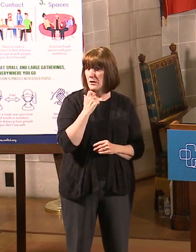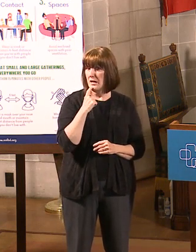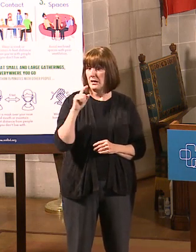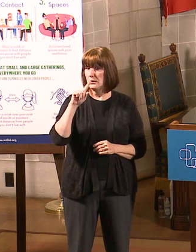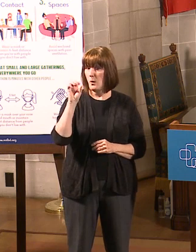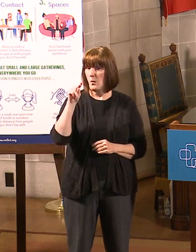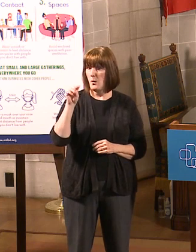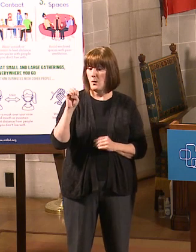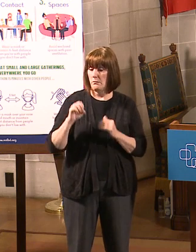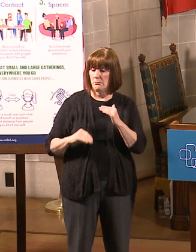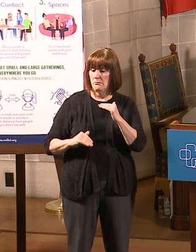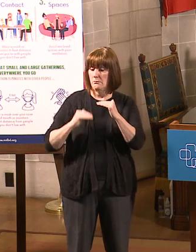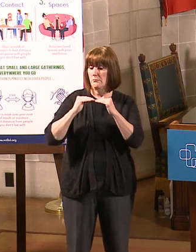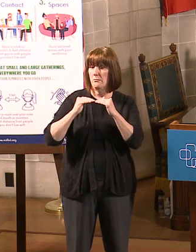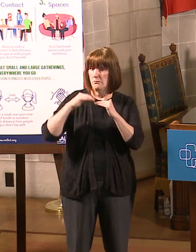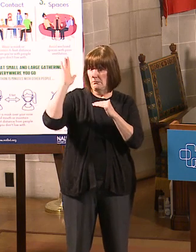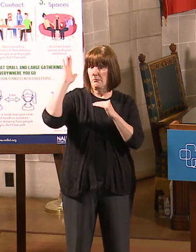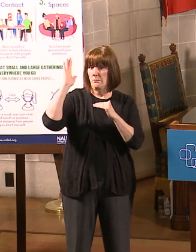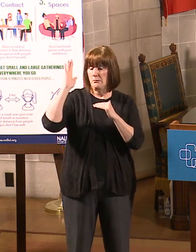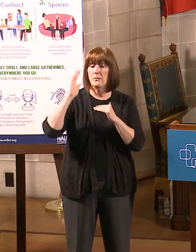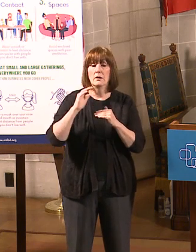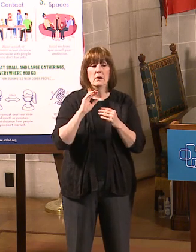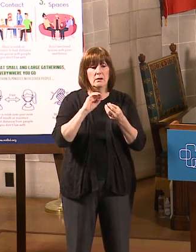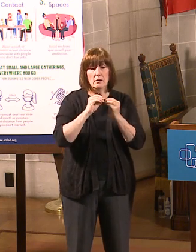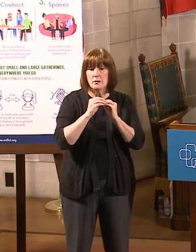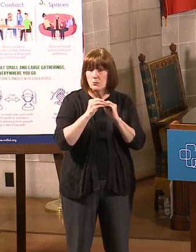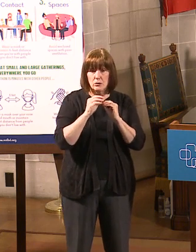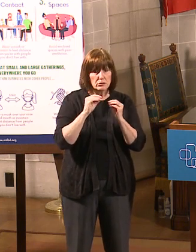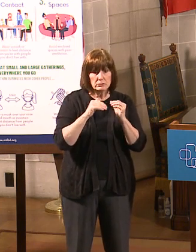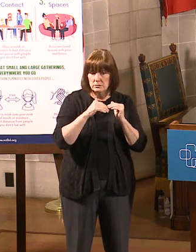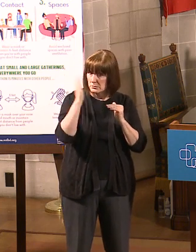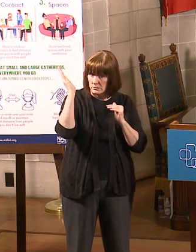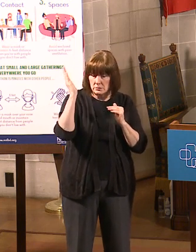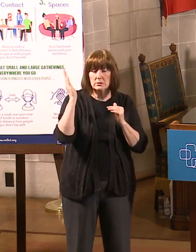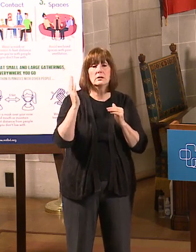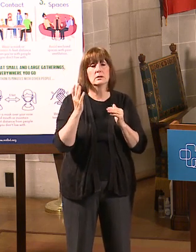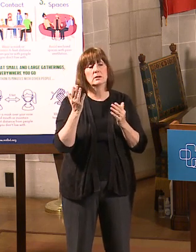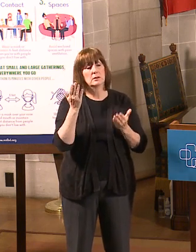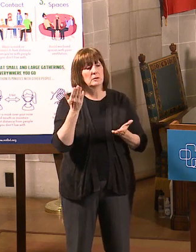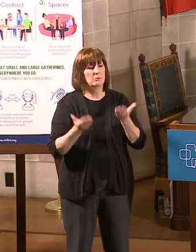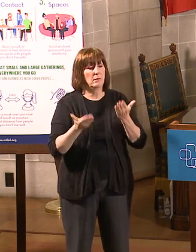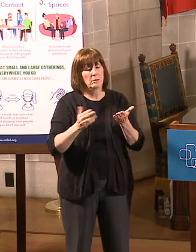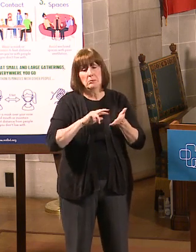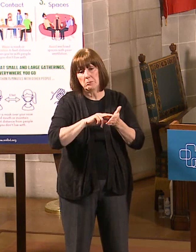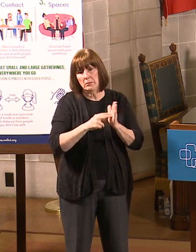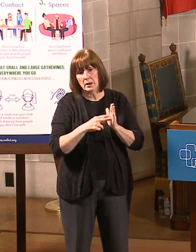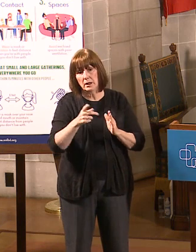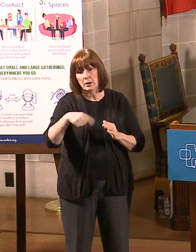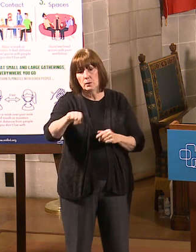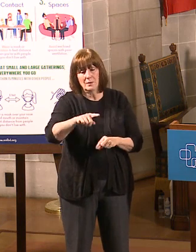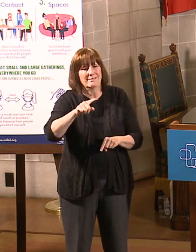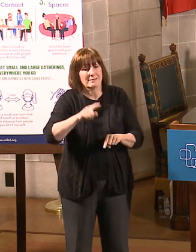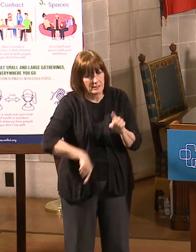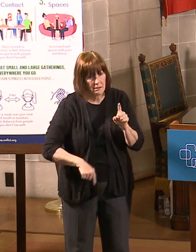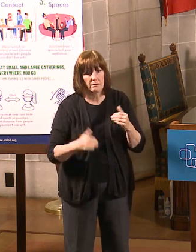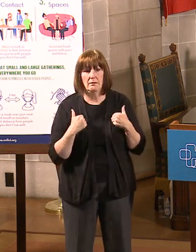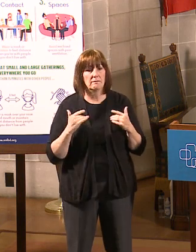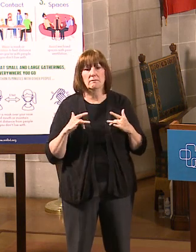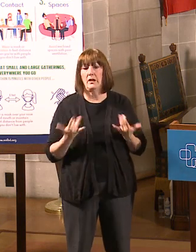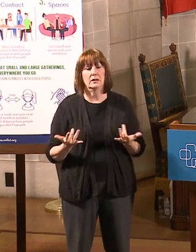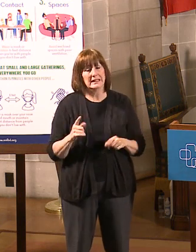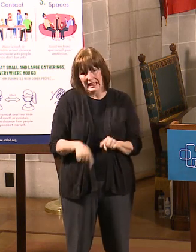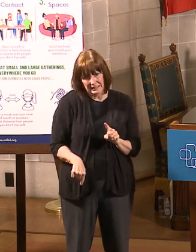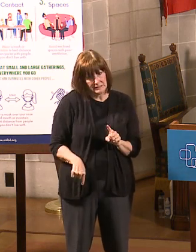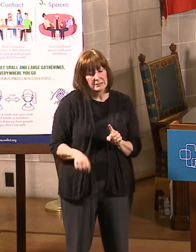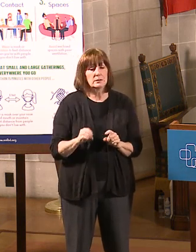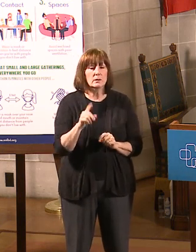those numbers for even outside gatherings will drop to 25, and that may indicate that you are not able to have your event. So you may